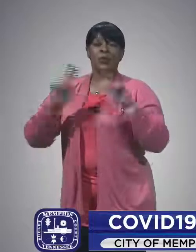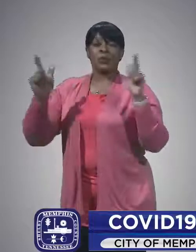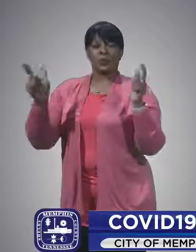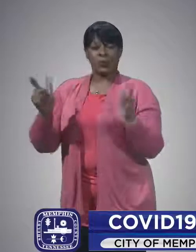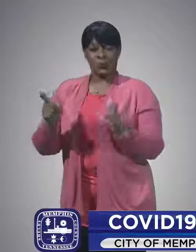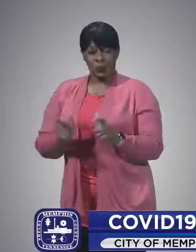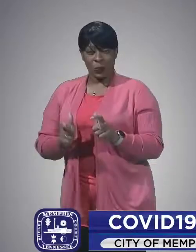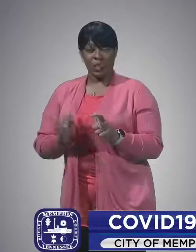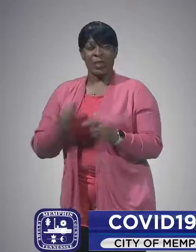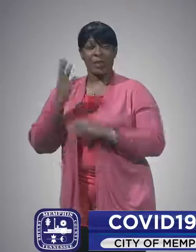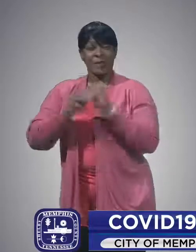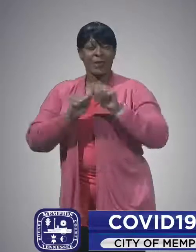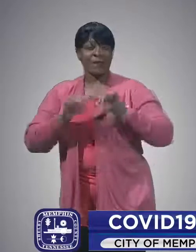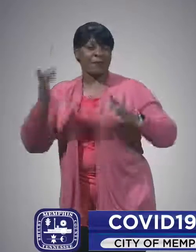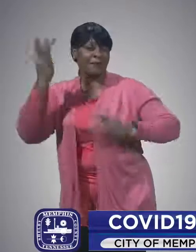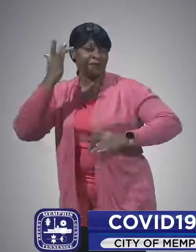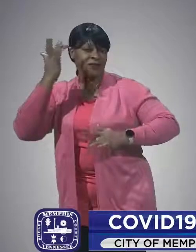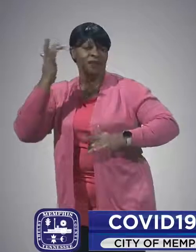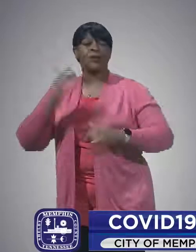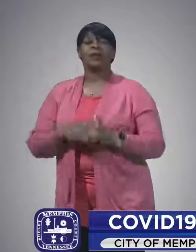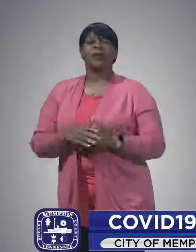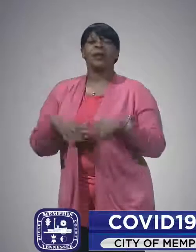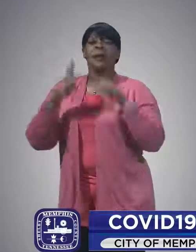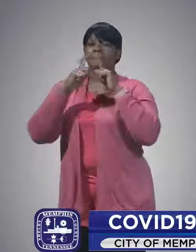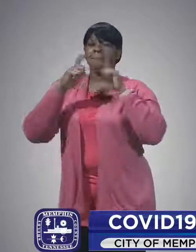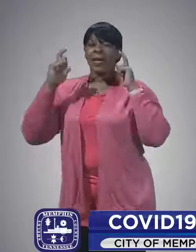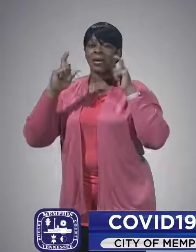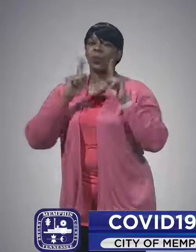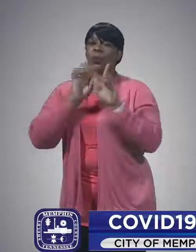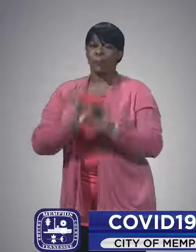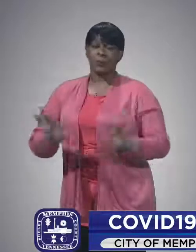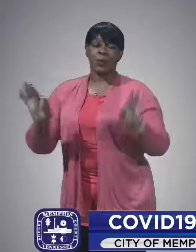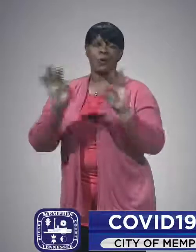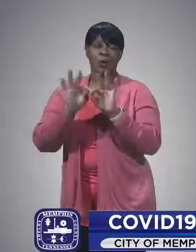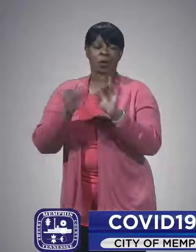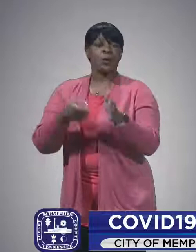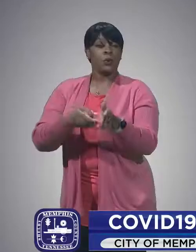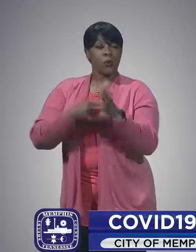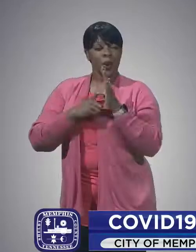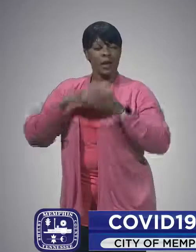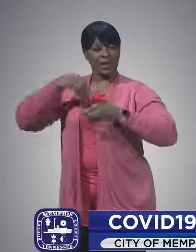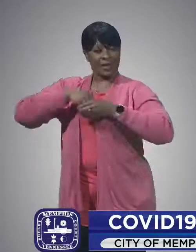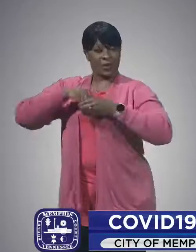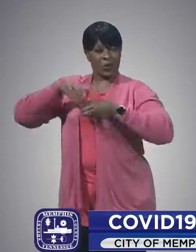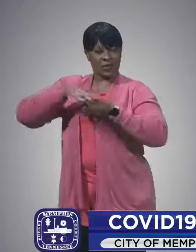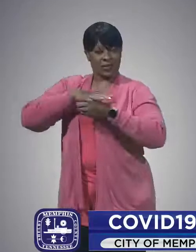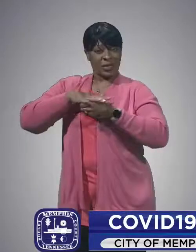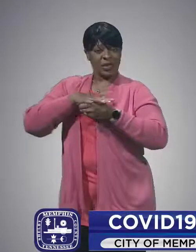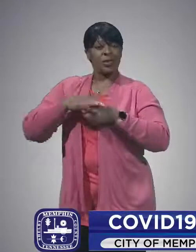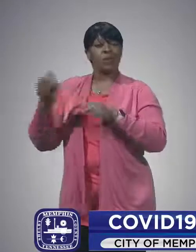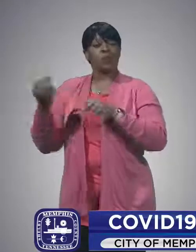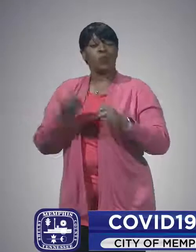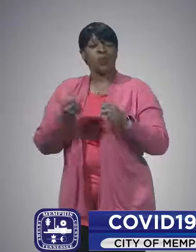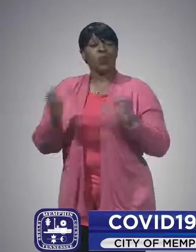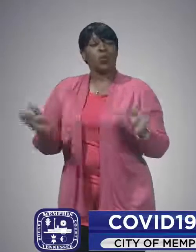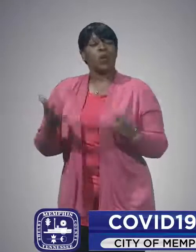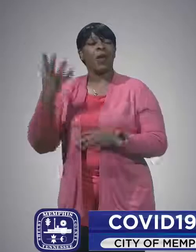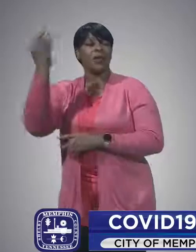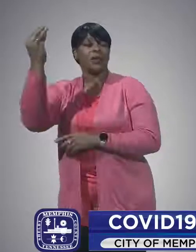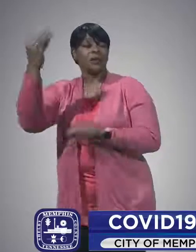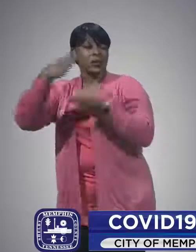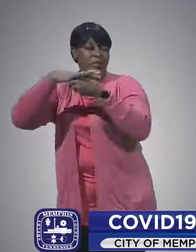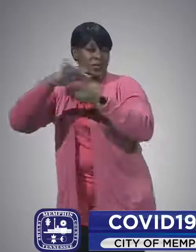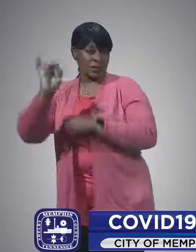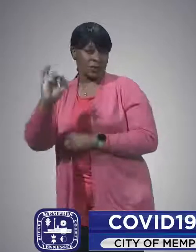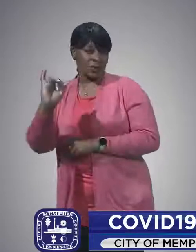the pandemic again. Masks are important. They are required at indoor settings. They are strongly encouraged at outdoor